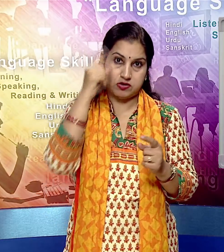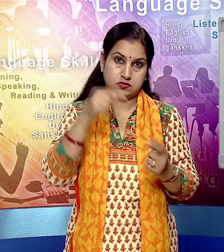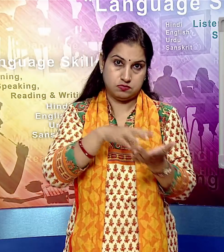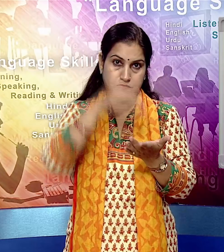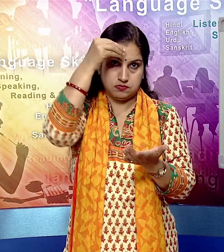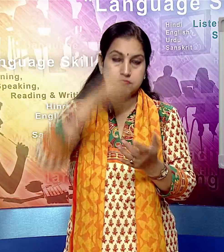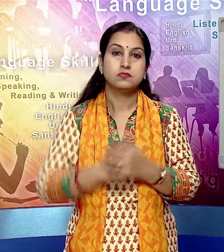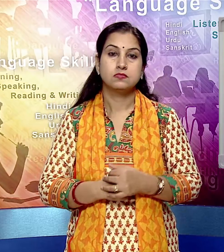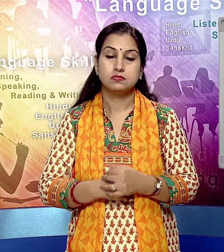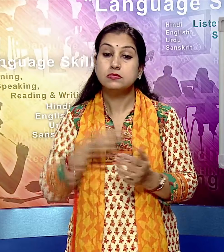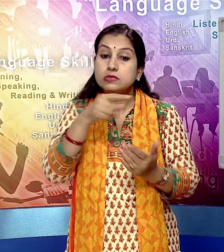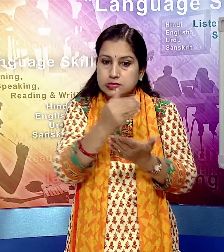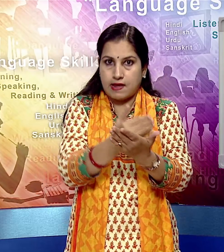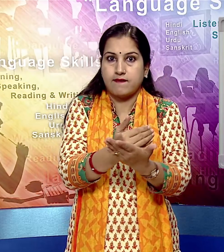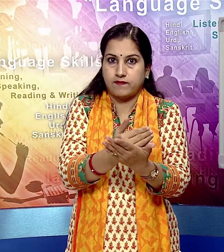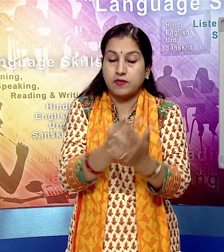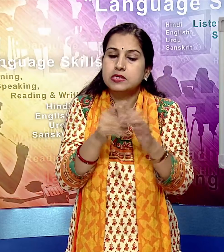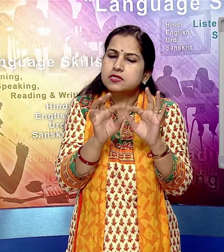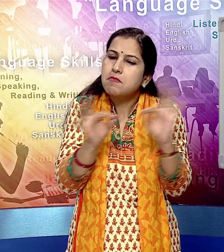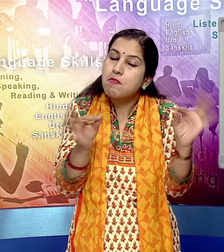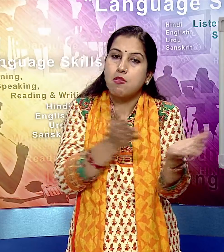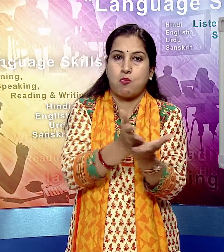This is safe and simple method.